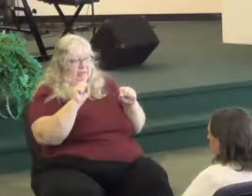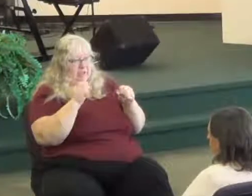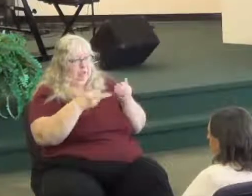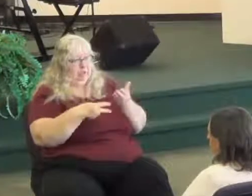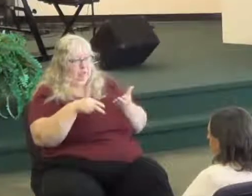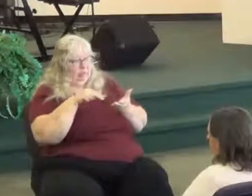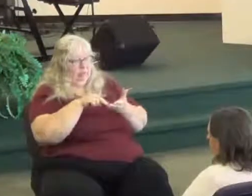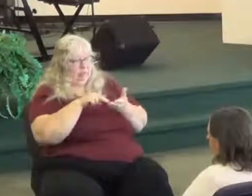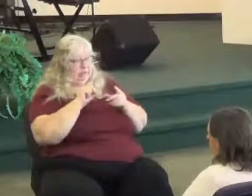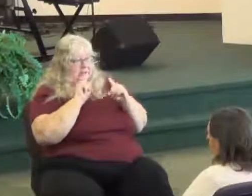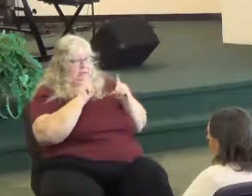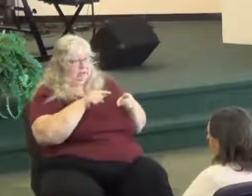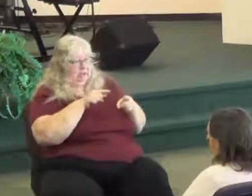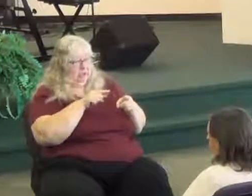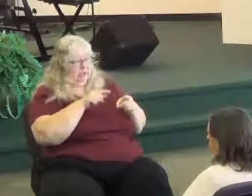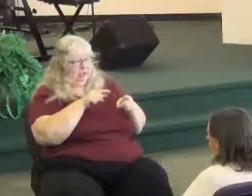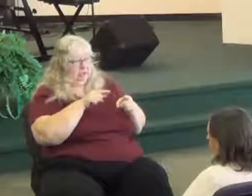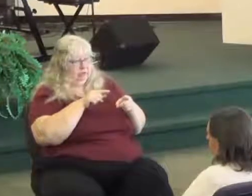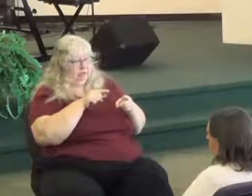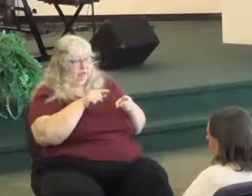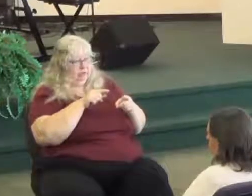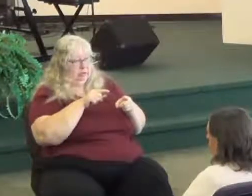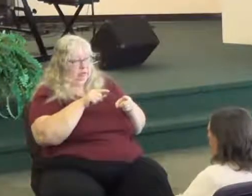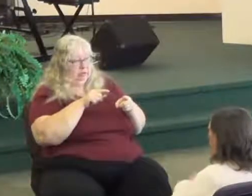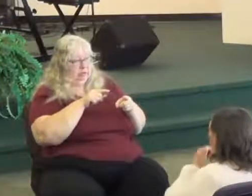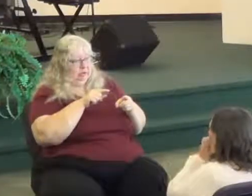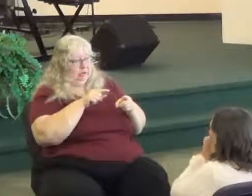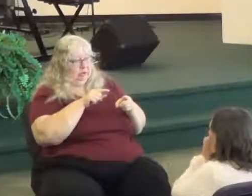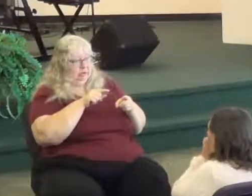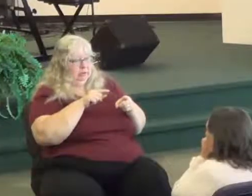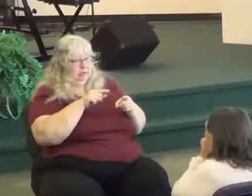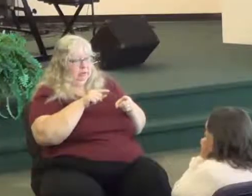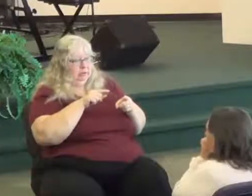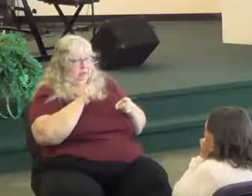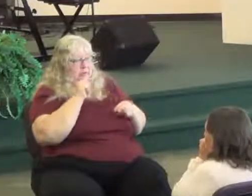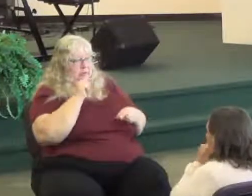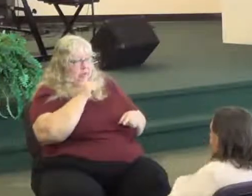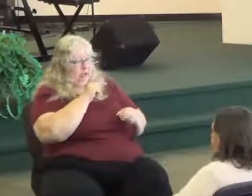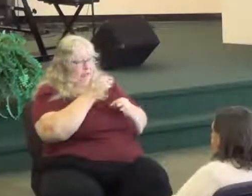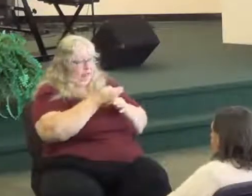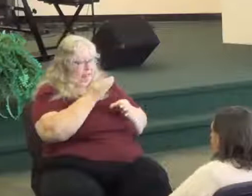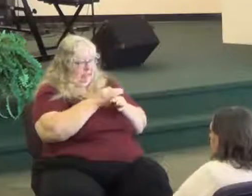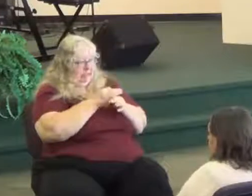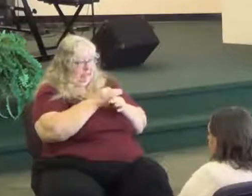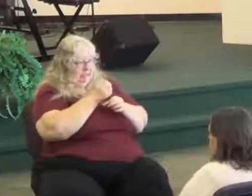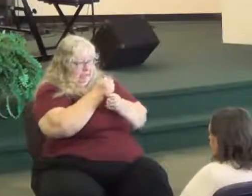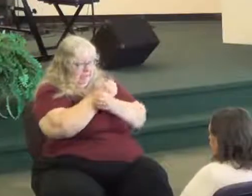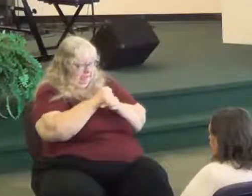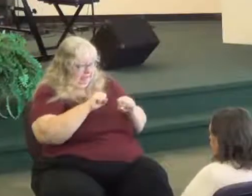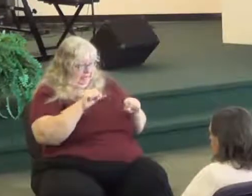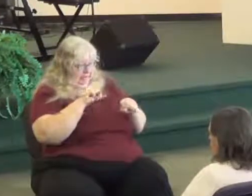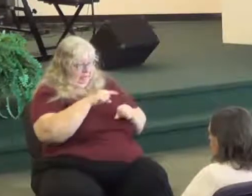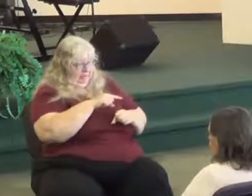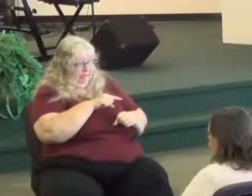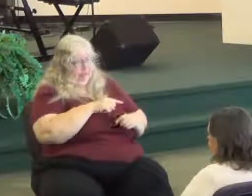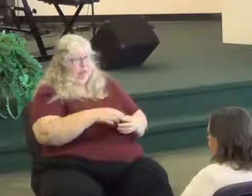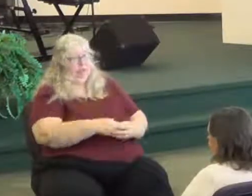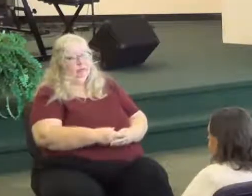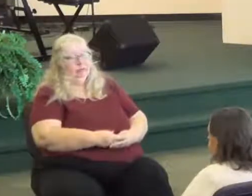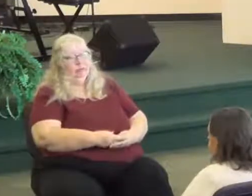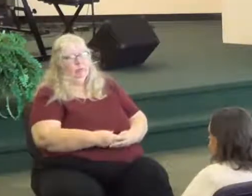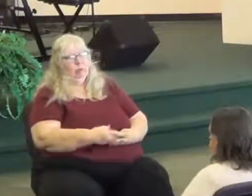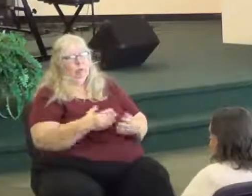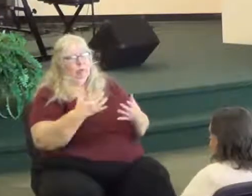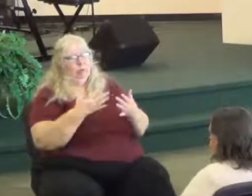and go in the Greek, which is what he originally was speaking to. Rise and go, your faith has saved you.